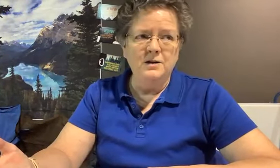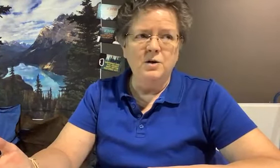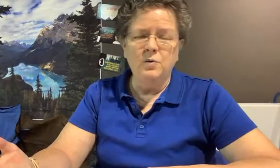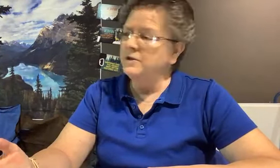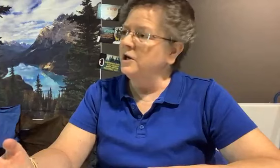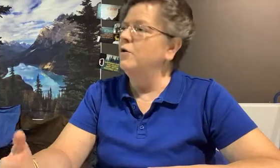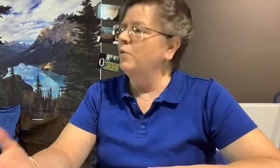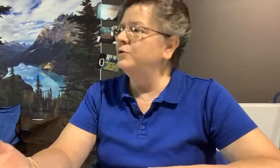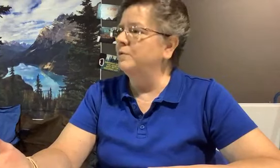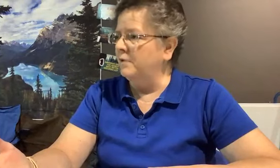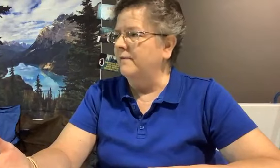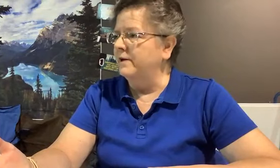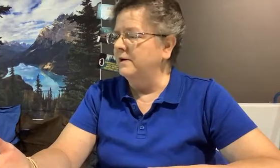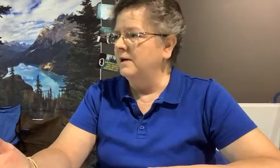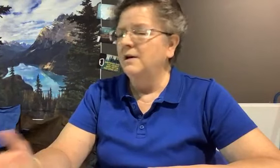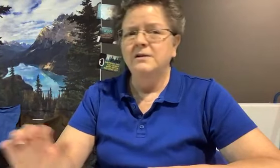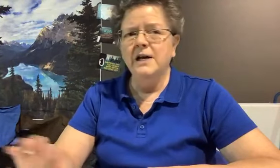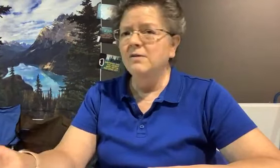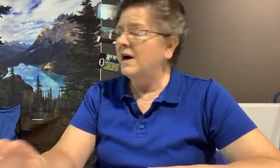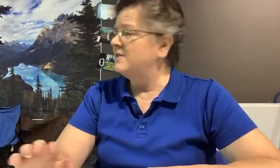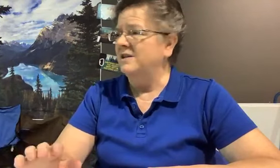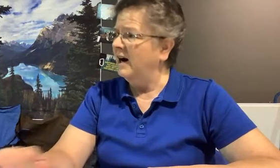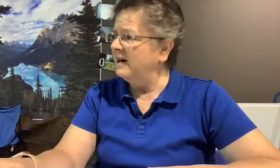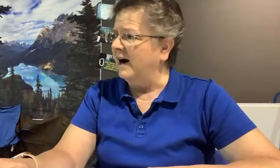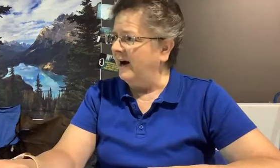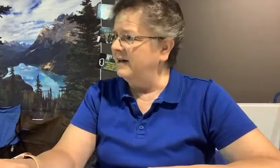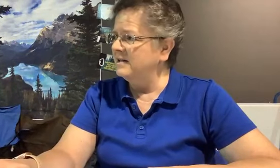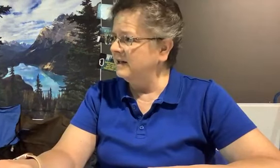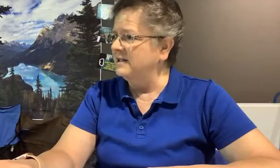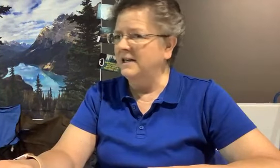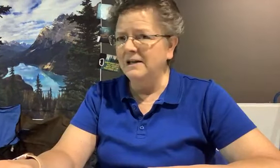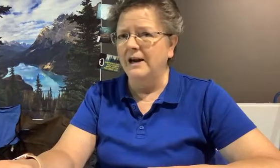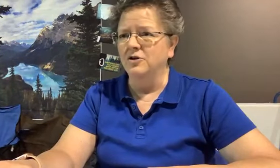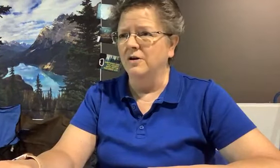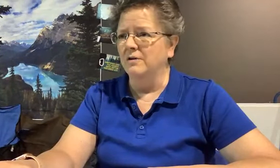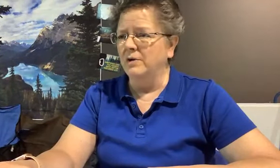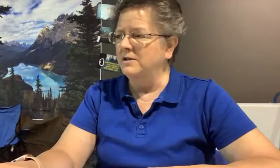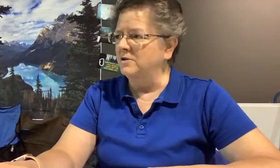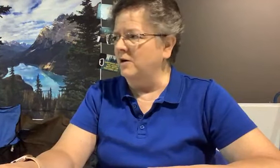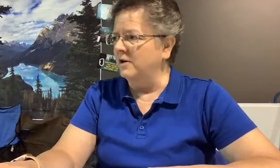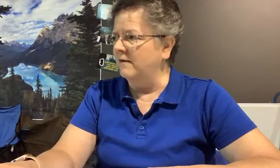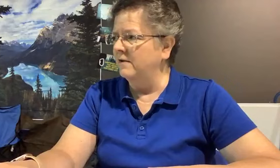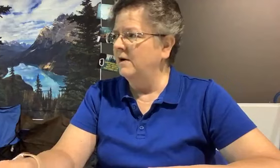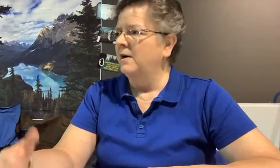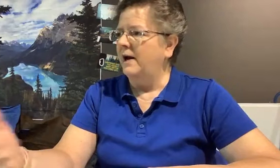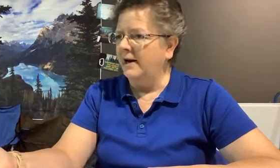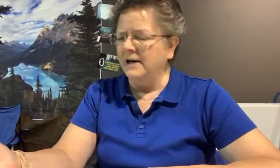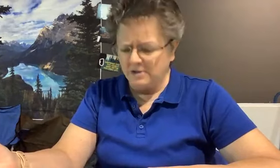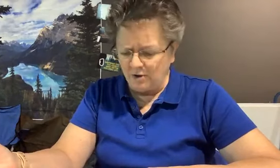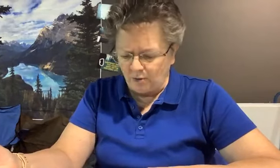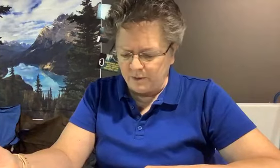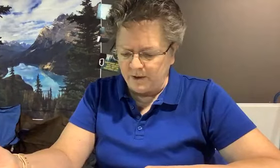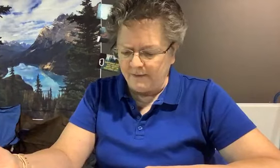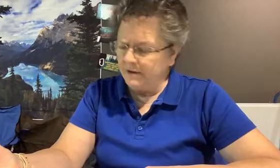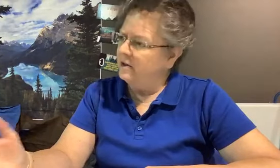who was an older prophet. Zechariah is a young guy. He's like a teenager when he starts off. Haggai's an older prophet. Then